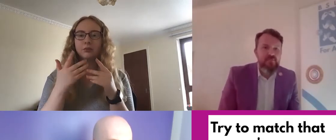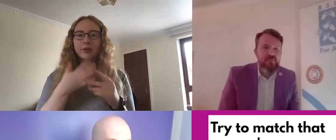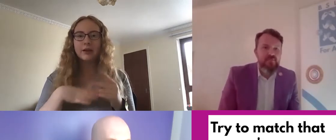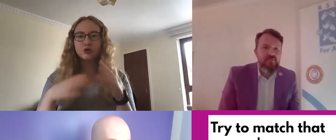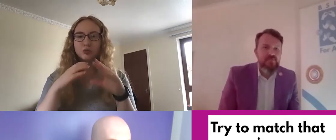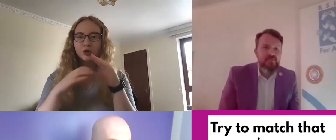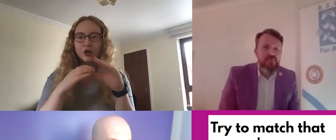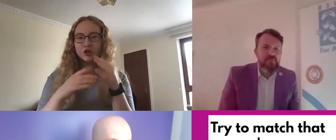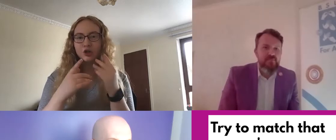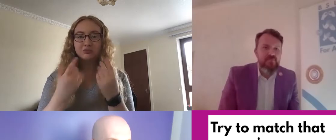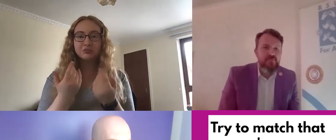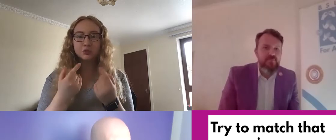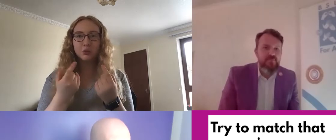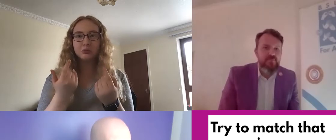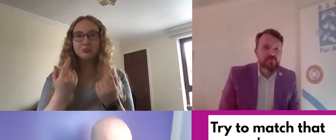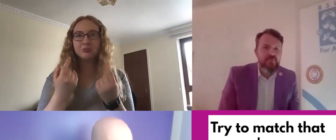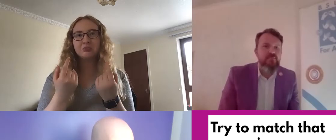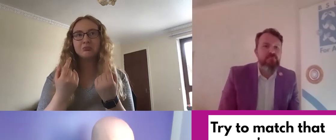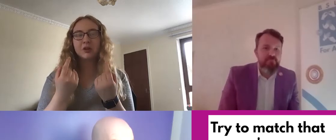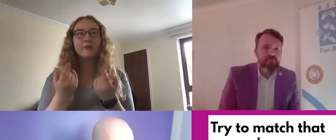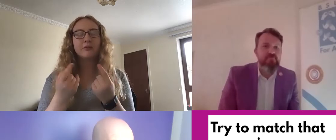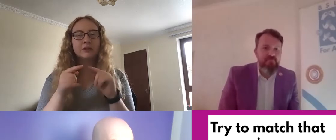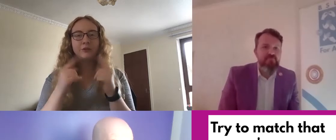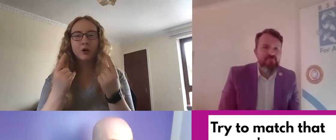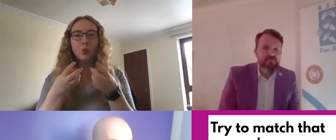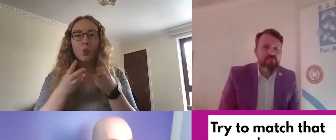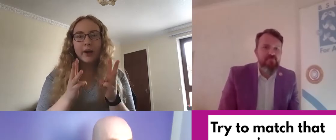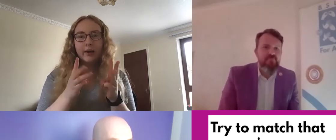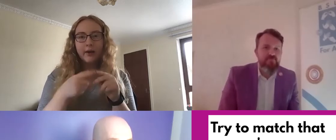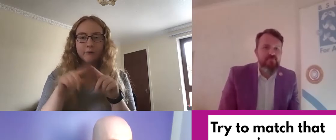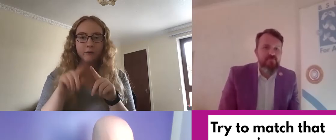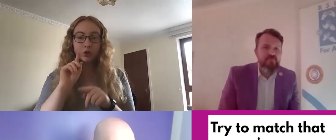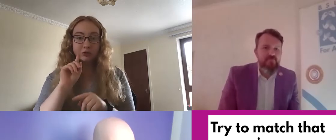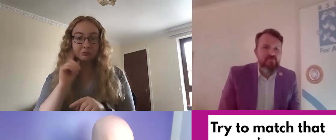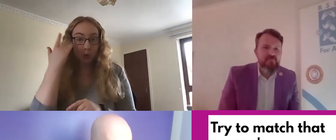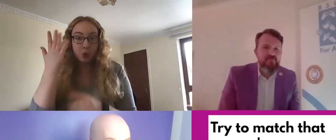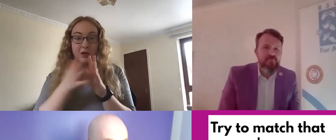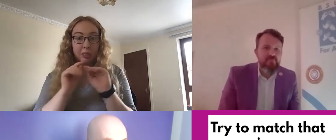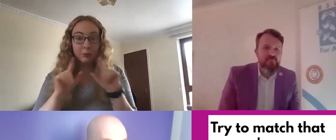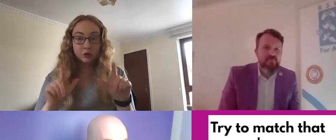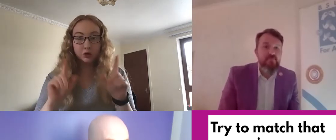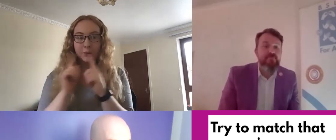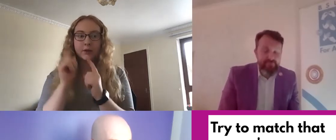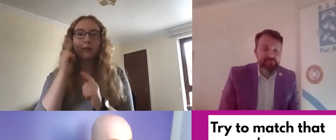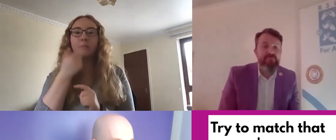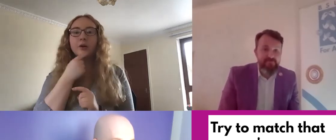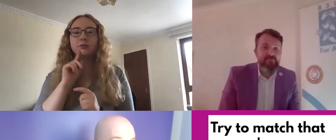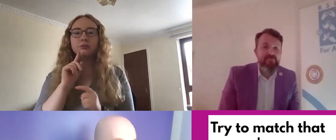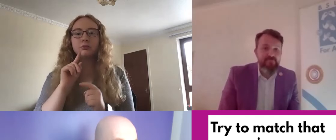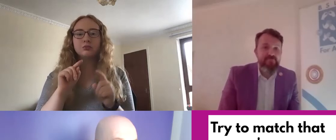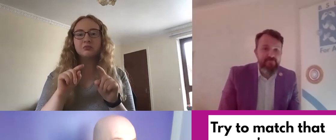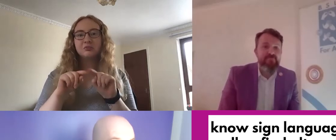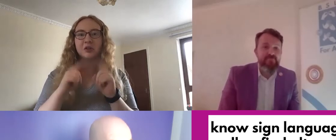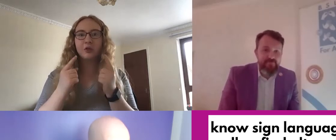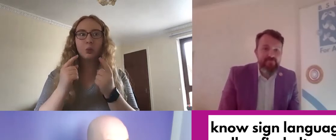Just try to, match that person's communication needs. There are various ways, and there are some